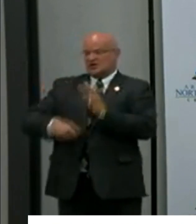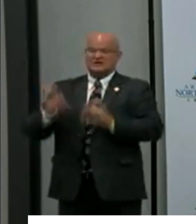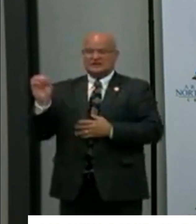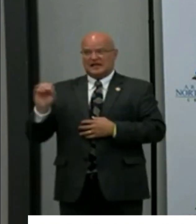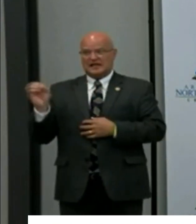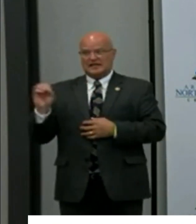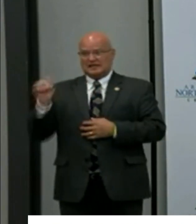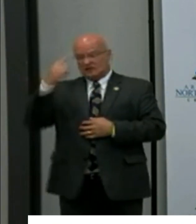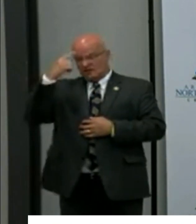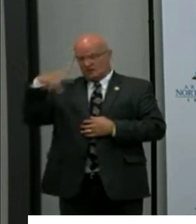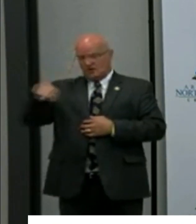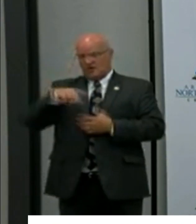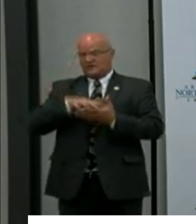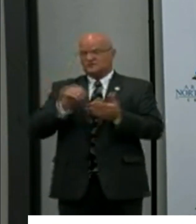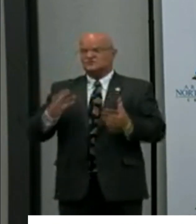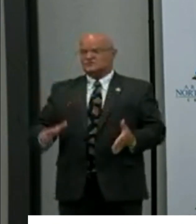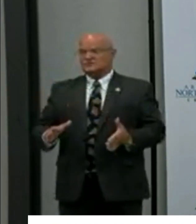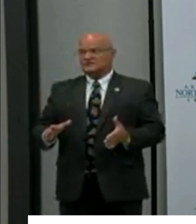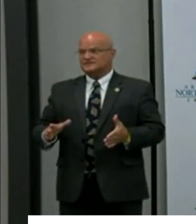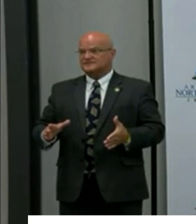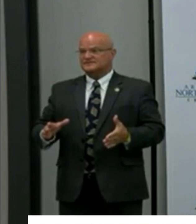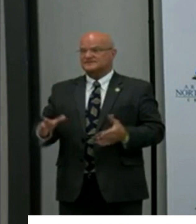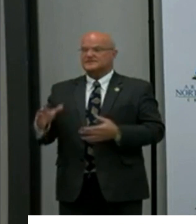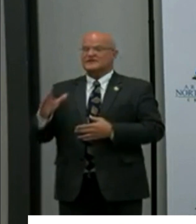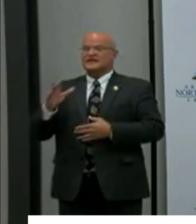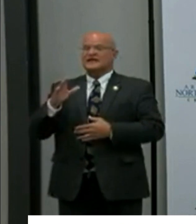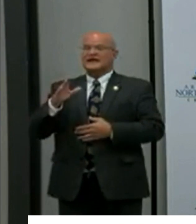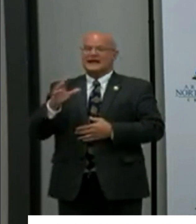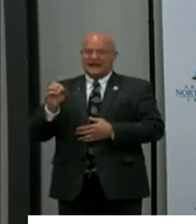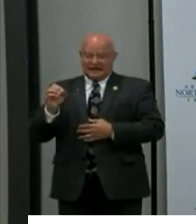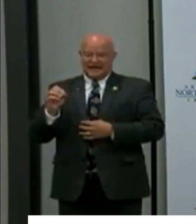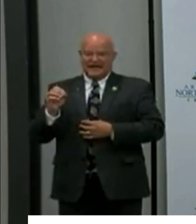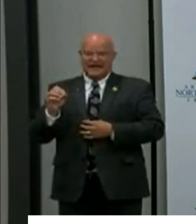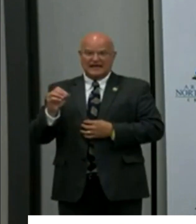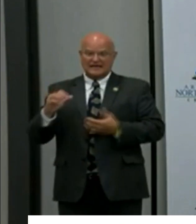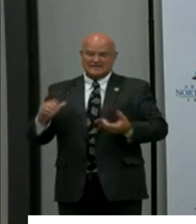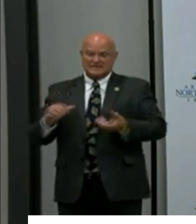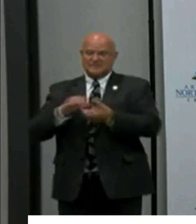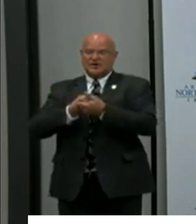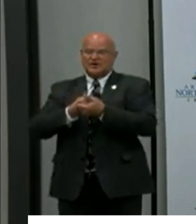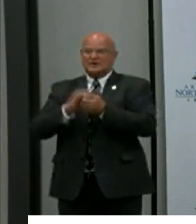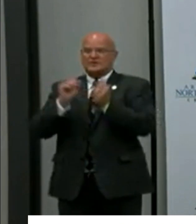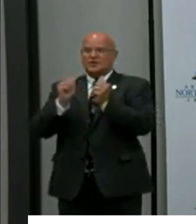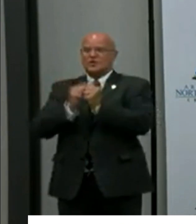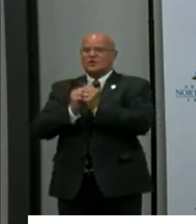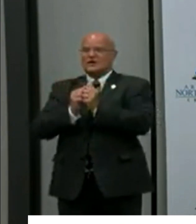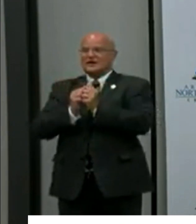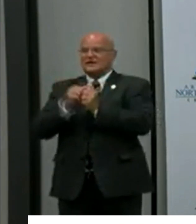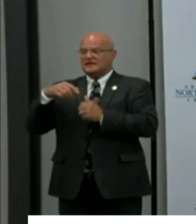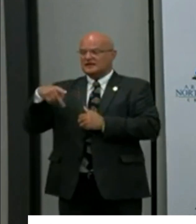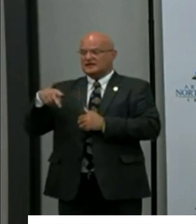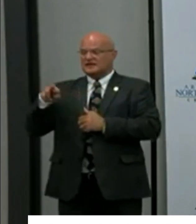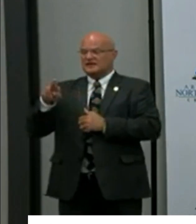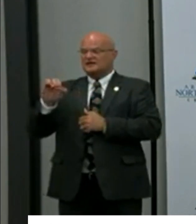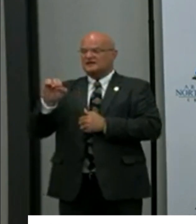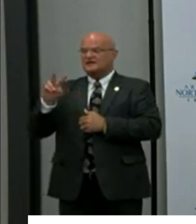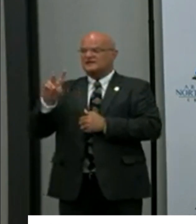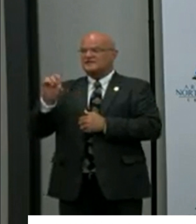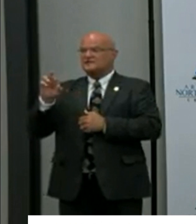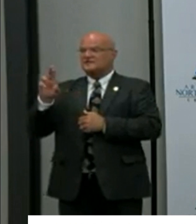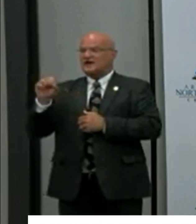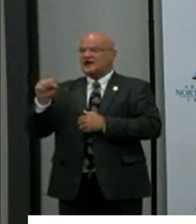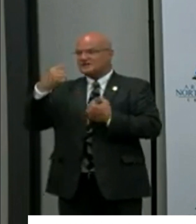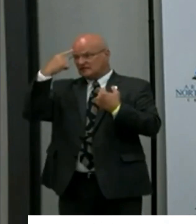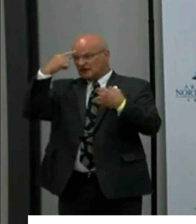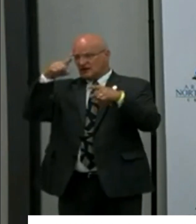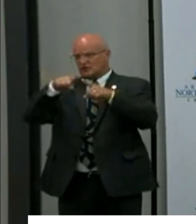cost to the student. And it's a partnership with our providers that have agreed